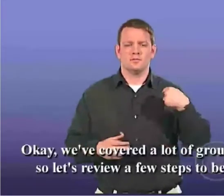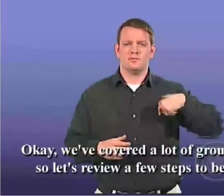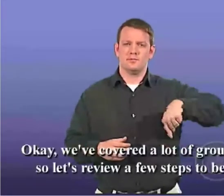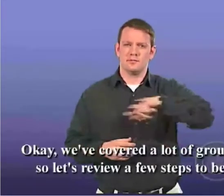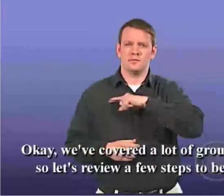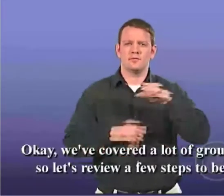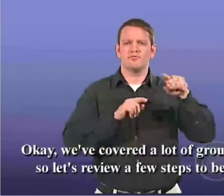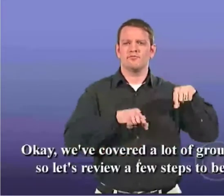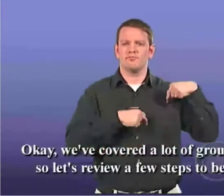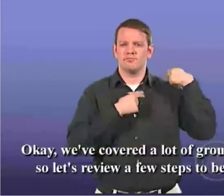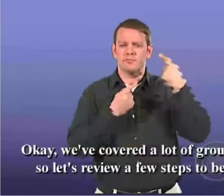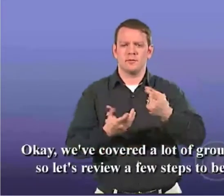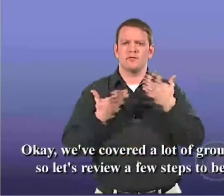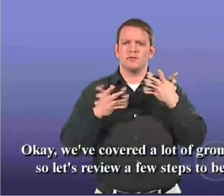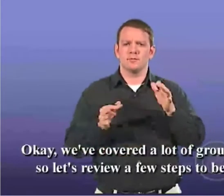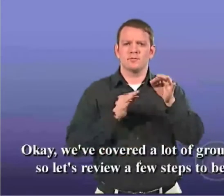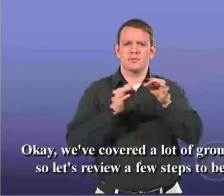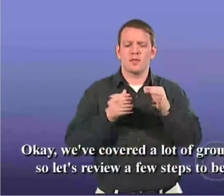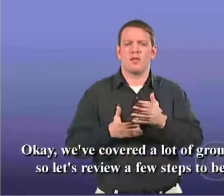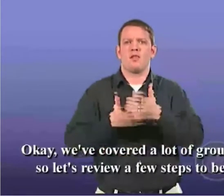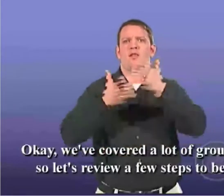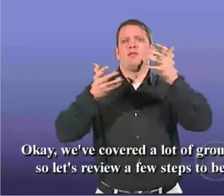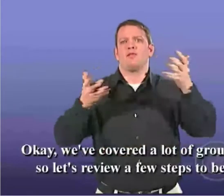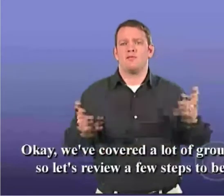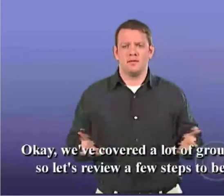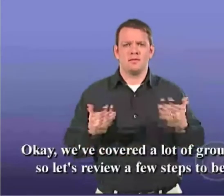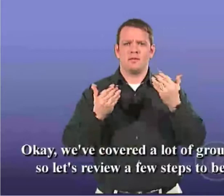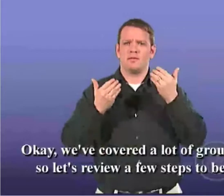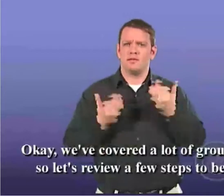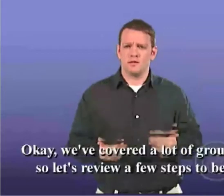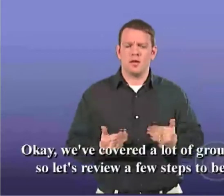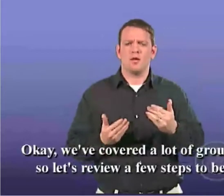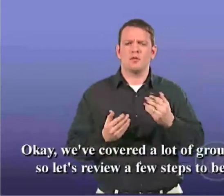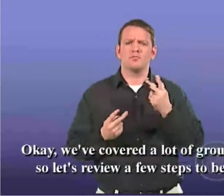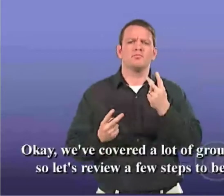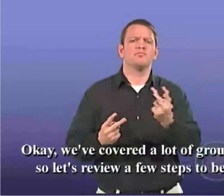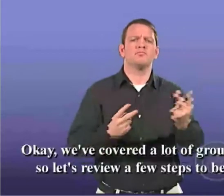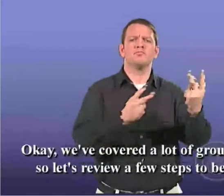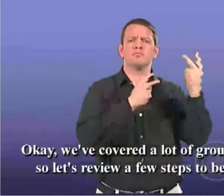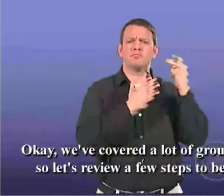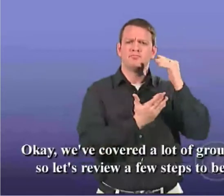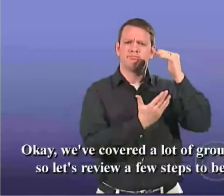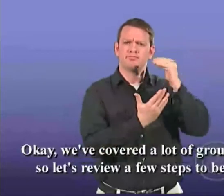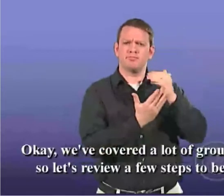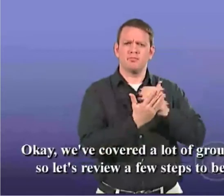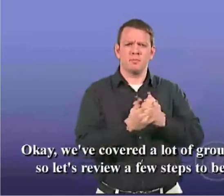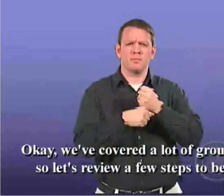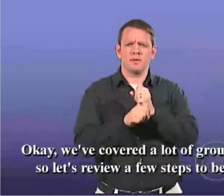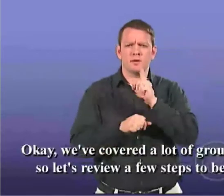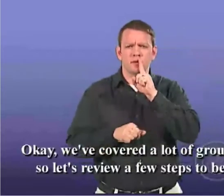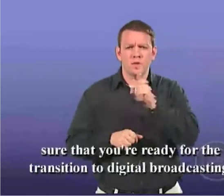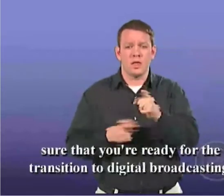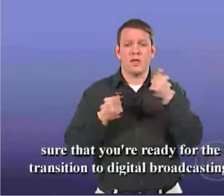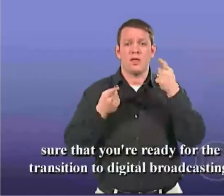Okay, we've covered a lot of ground, so let's review a few steps to be sure that you're ready